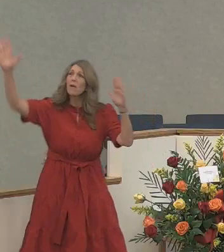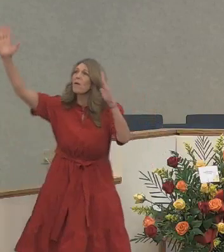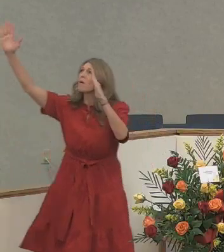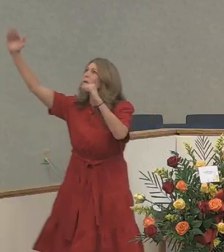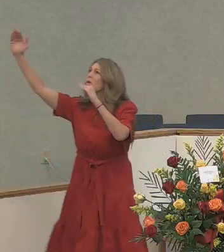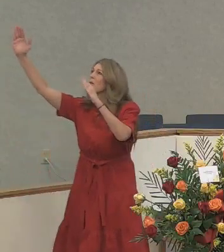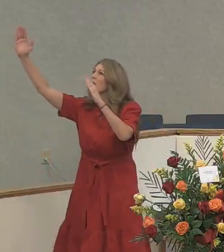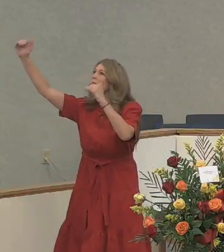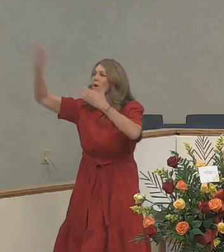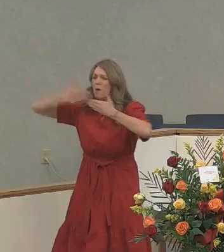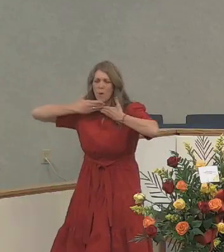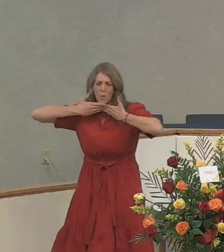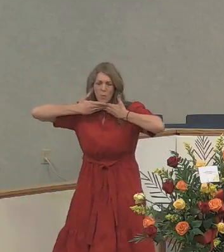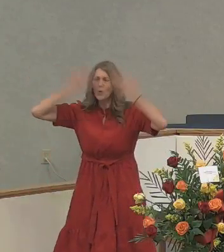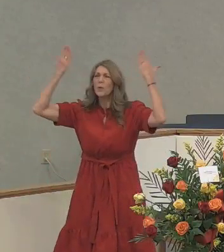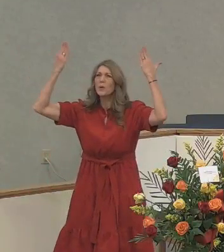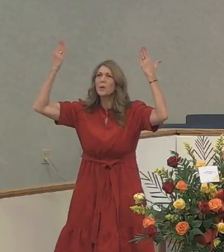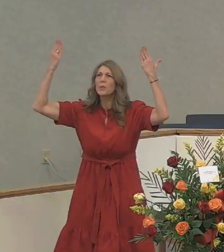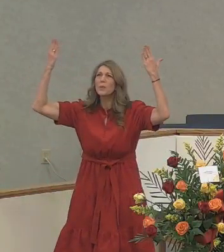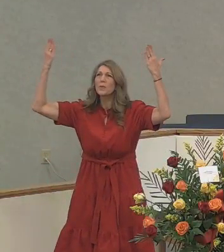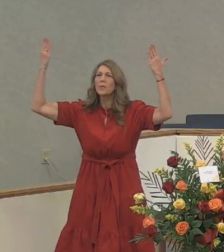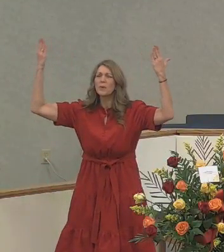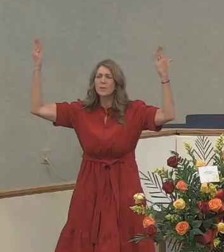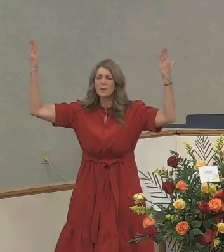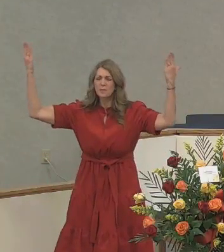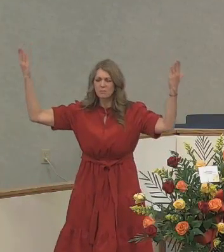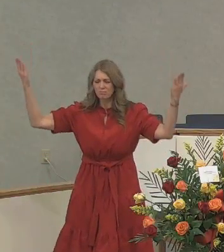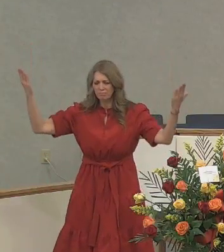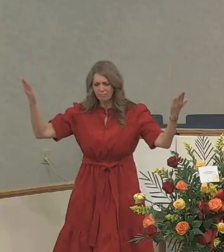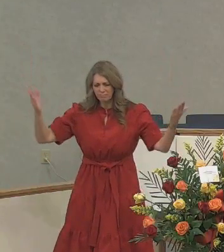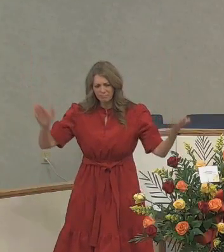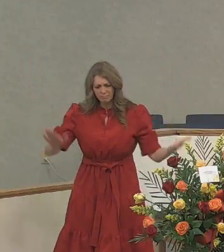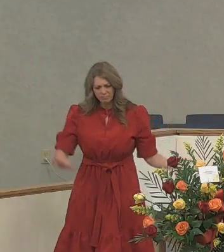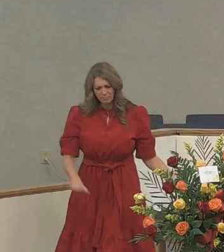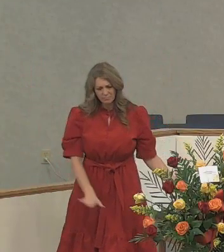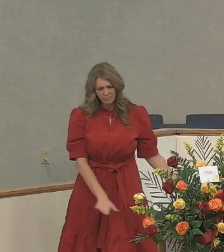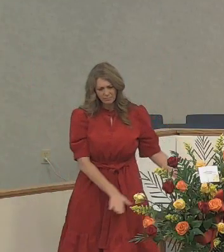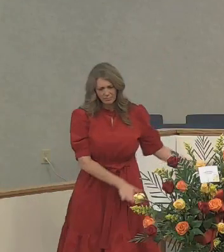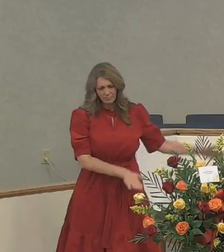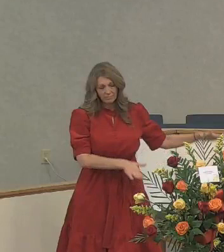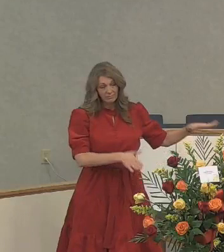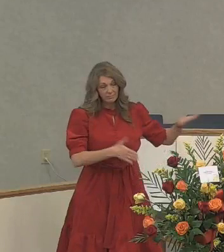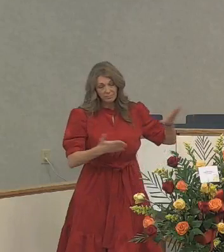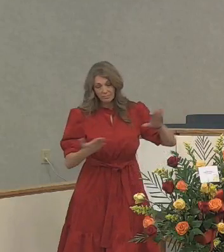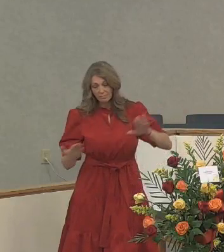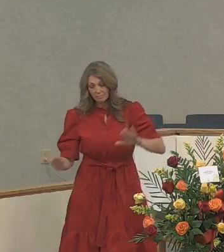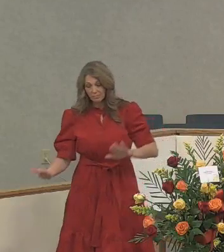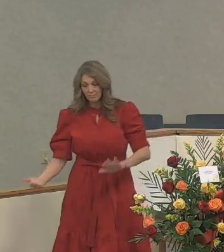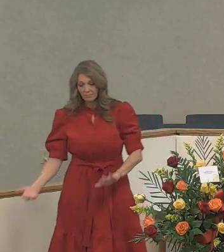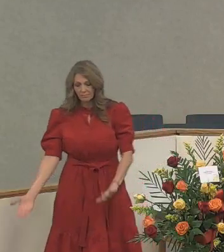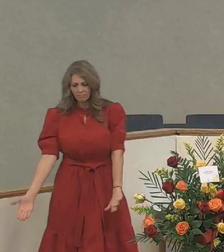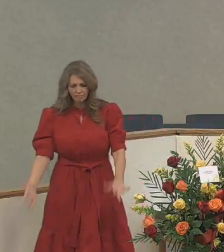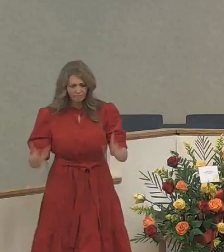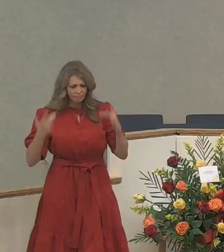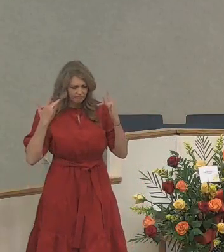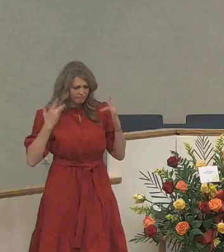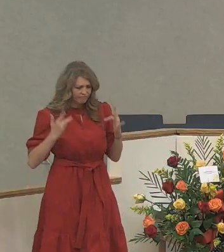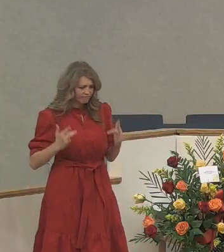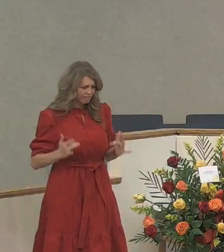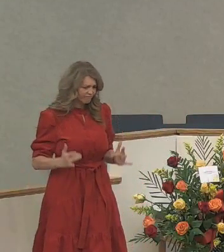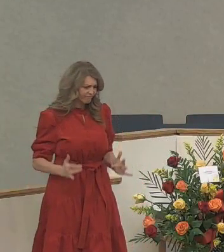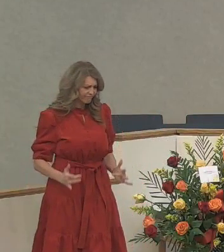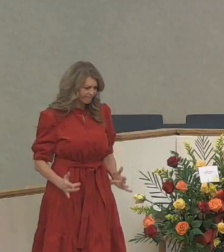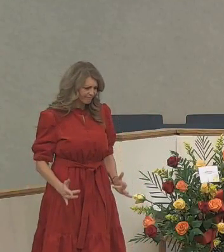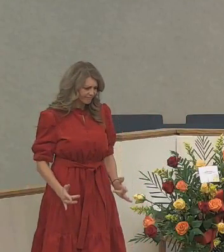without hope, death, I've lost the words already. Shadow of a man, yes.